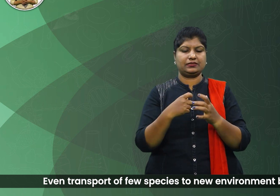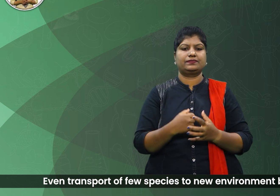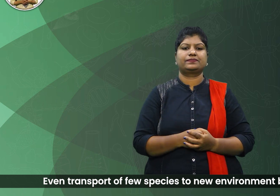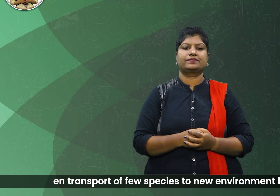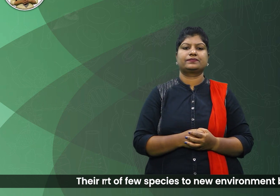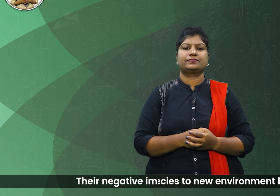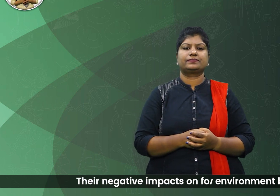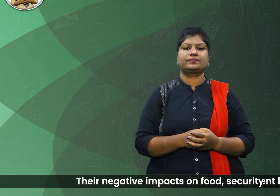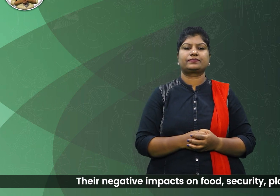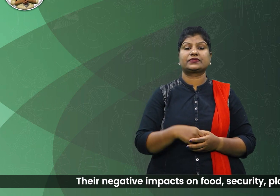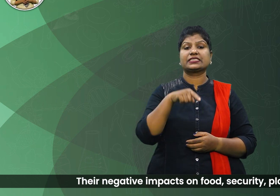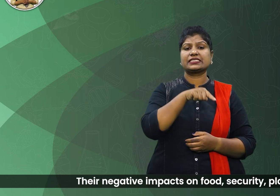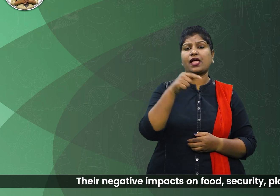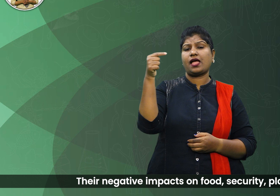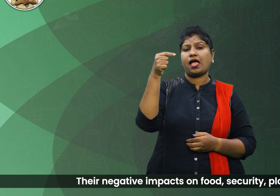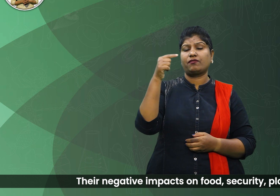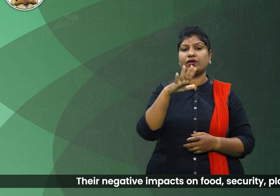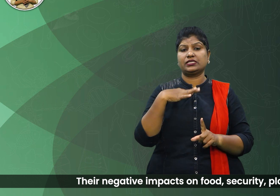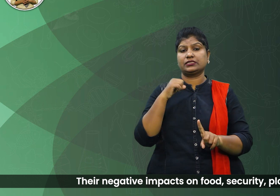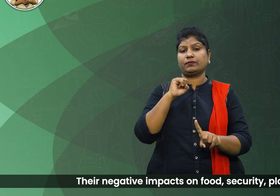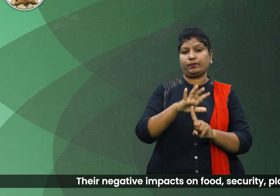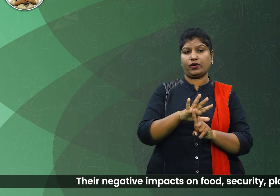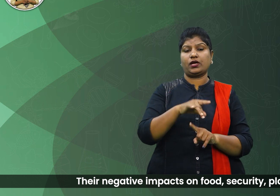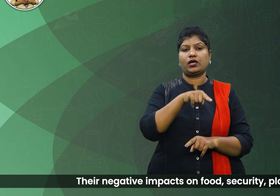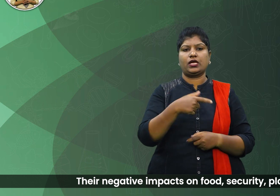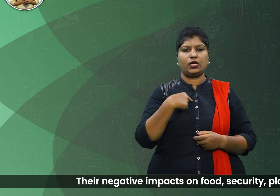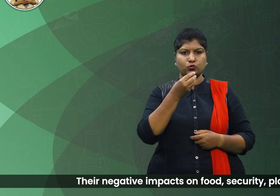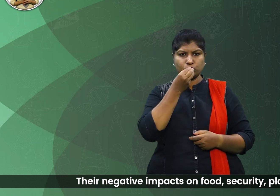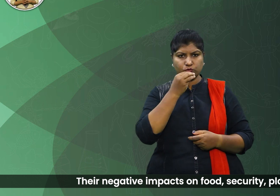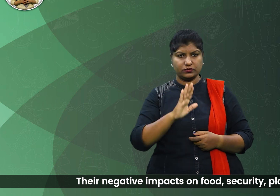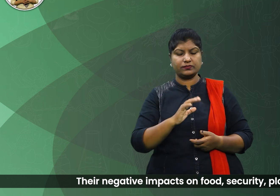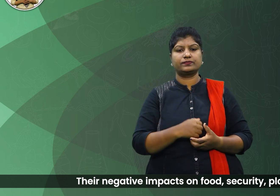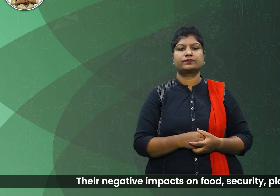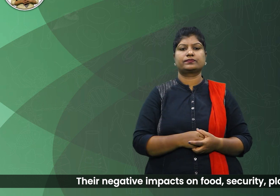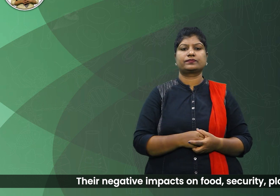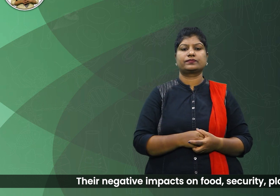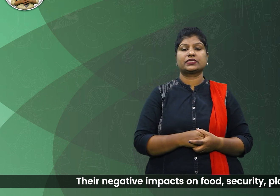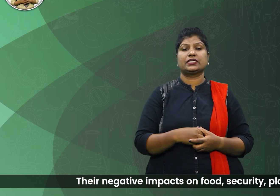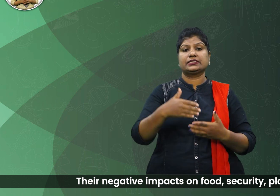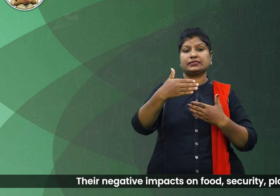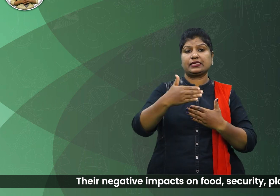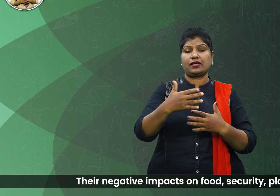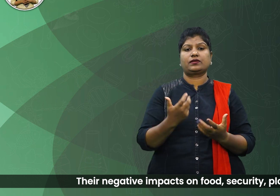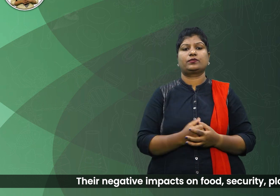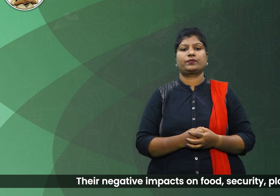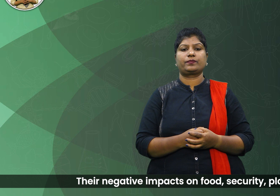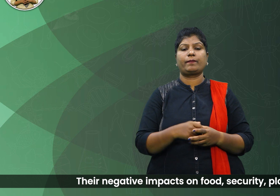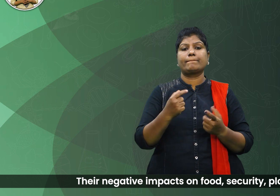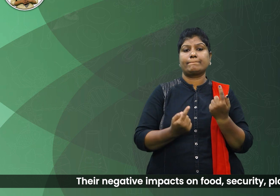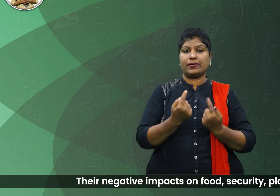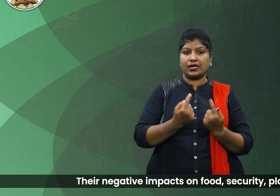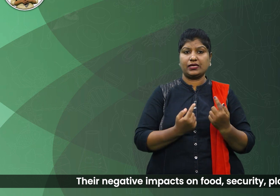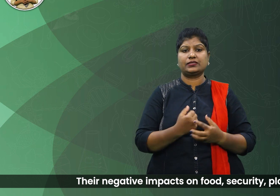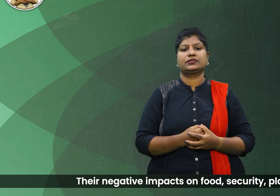Their negative impacts on food, security, plant,